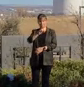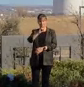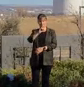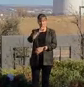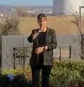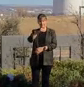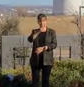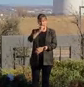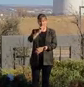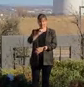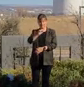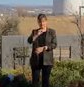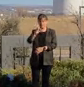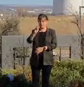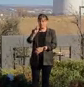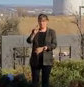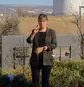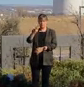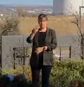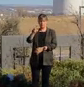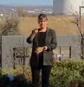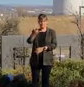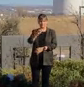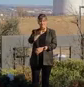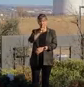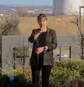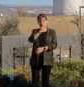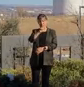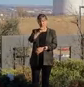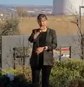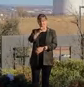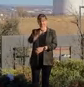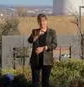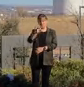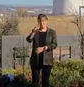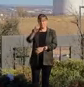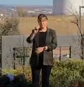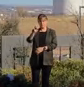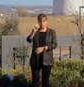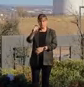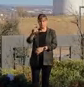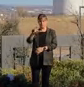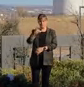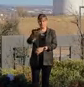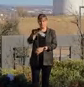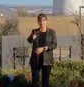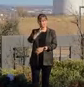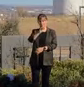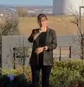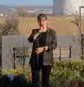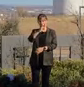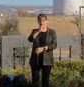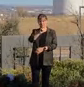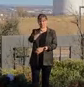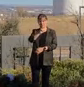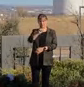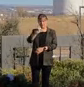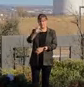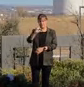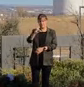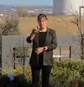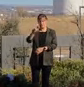Martin, Specialist Blaze Rose, Private First Class Maria Burgos